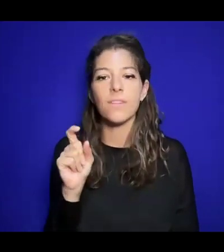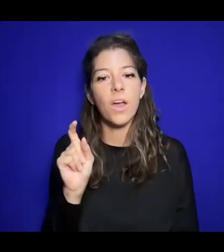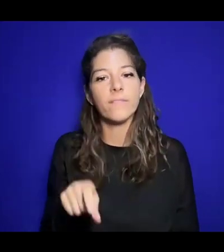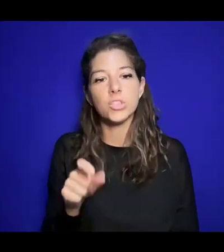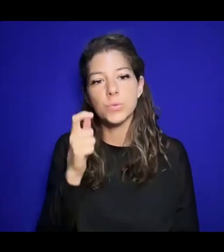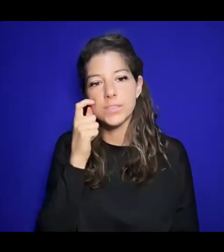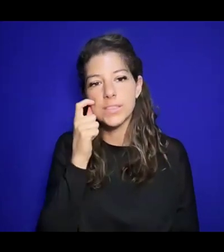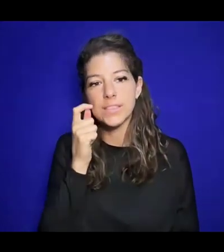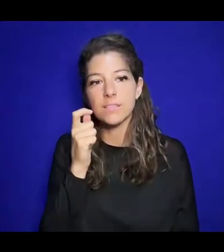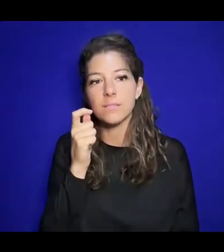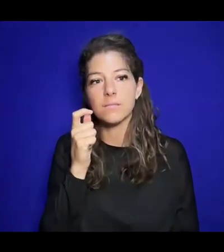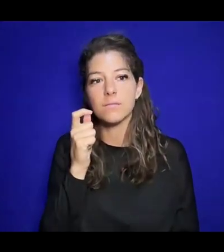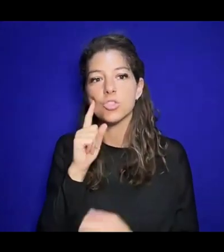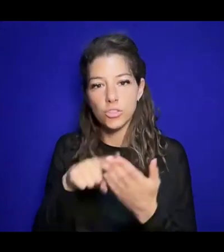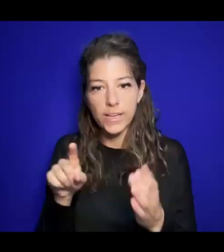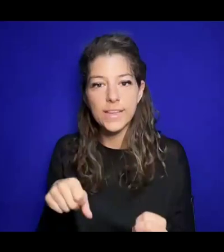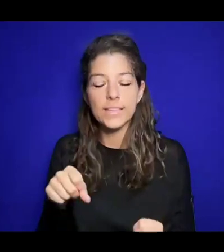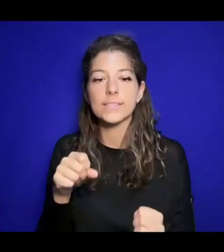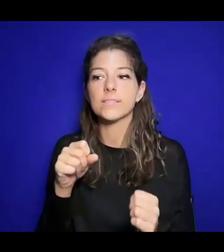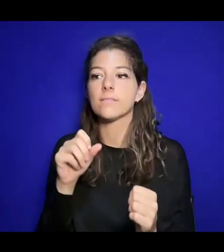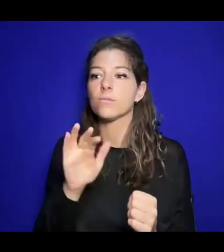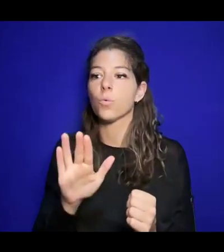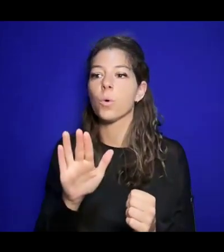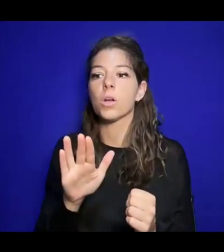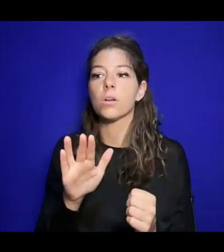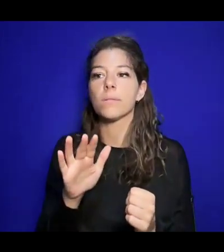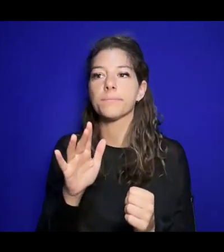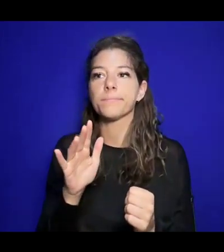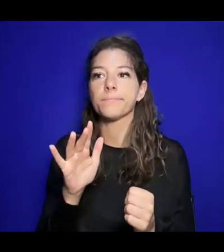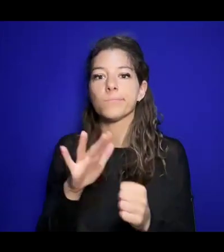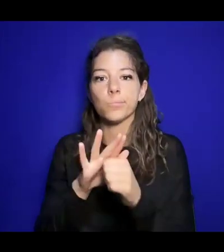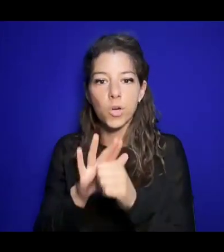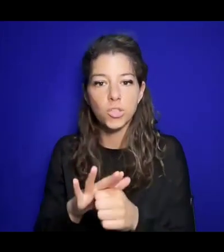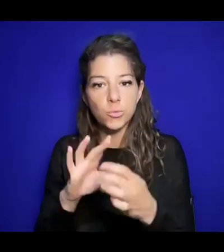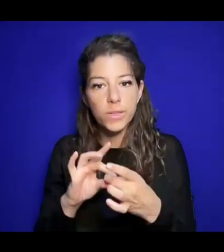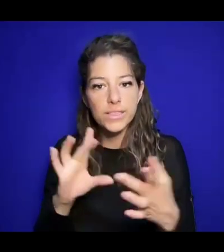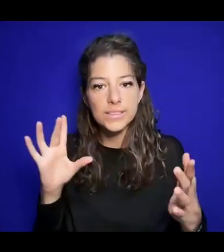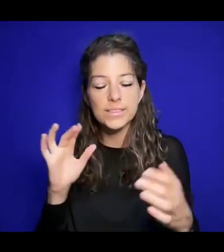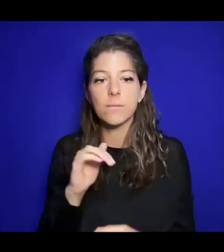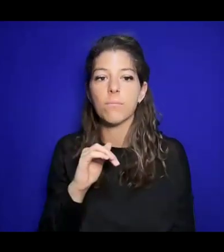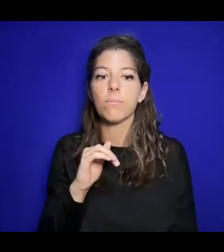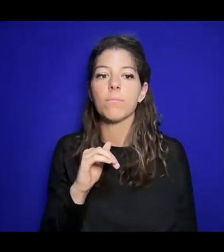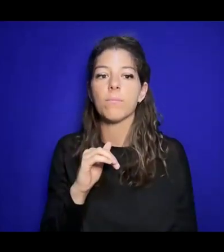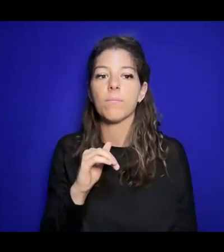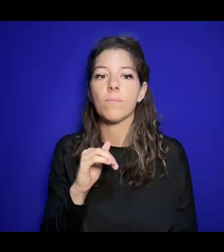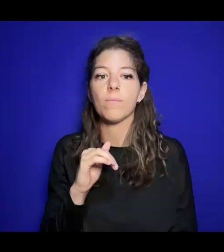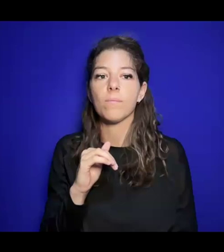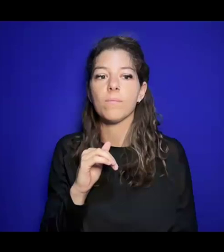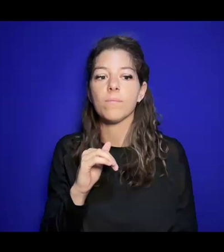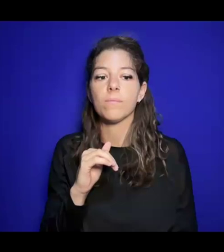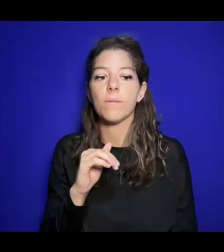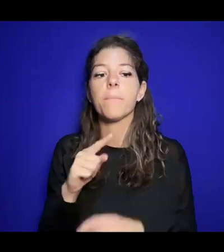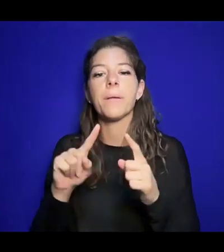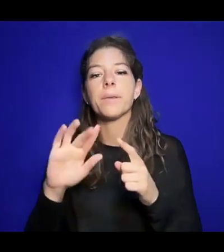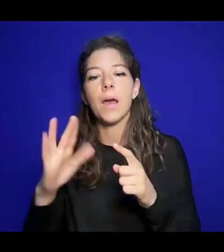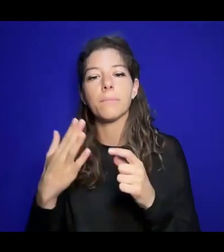skin checks. You do have to do your pressure releases, but it just becomes second